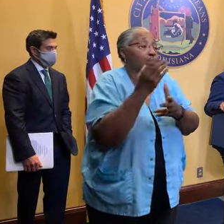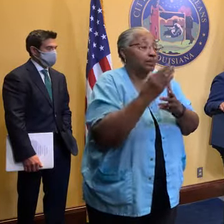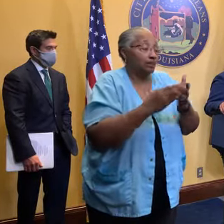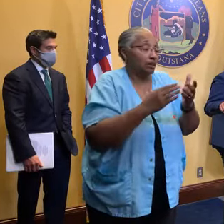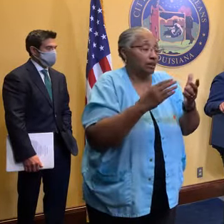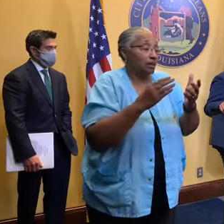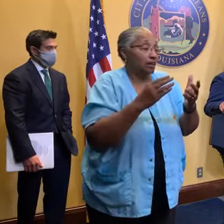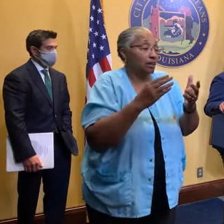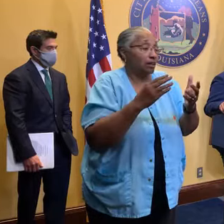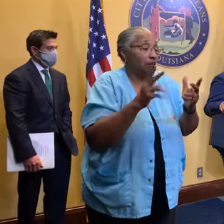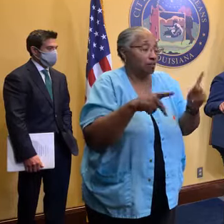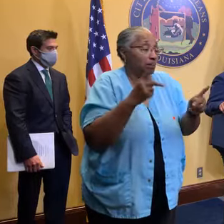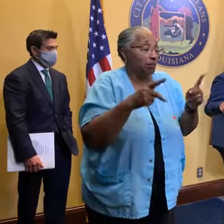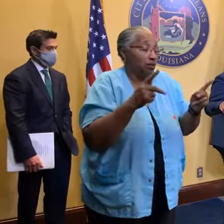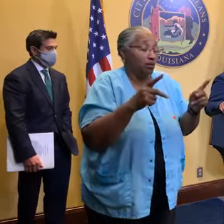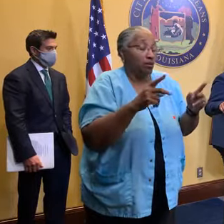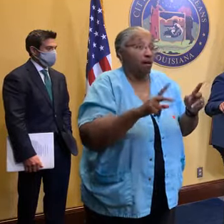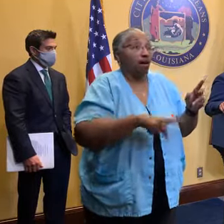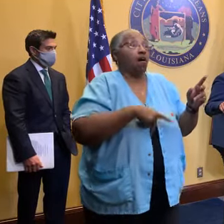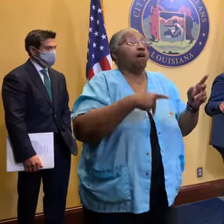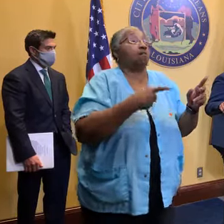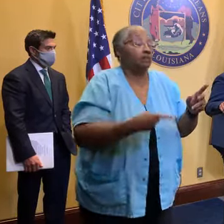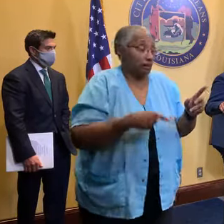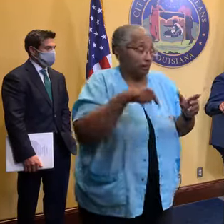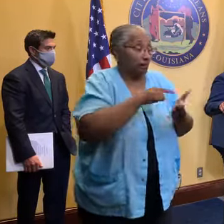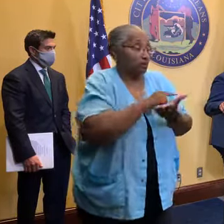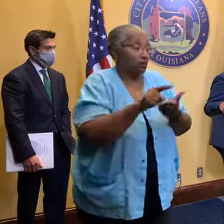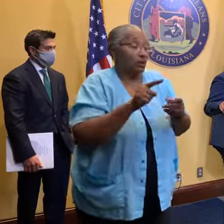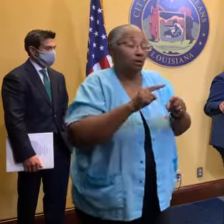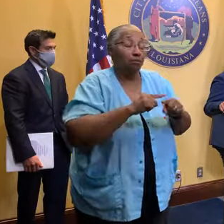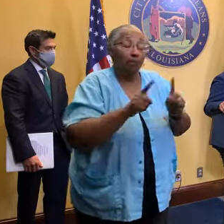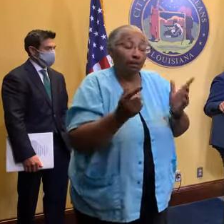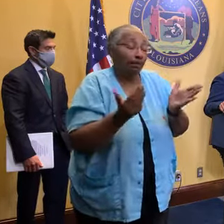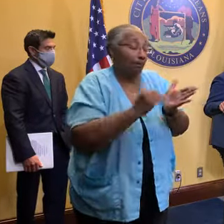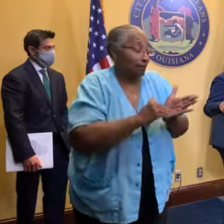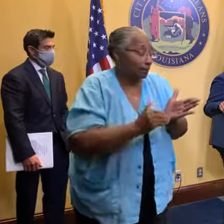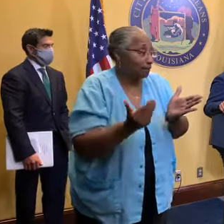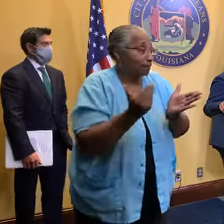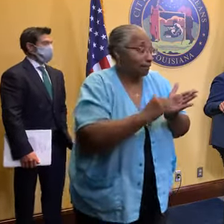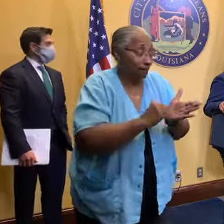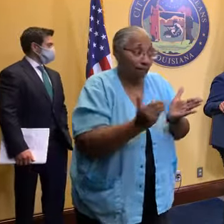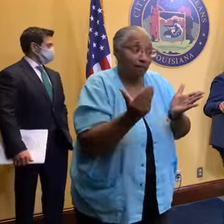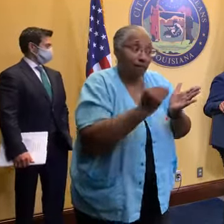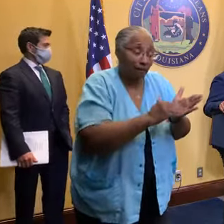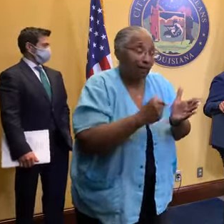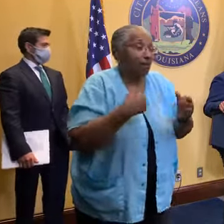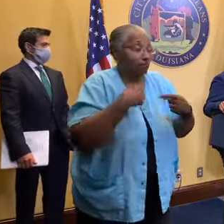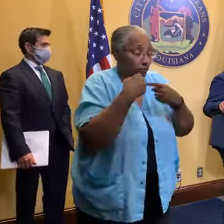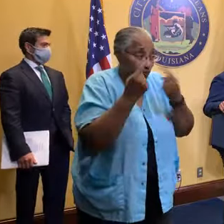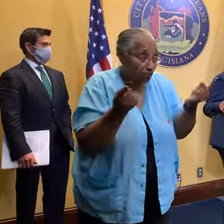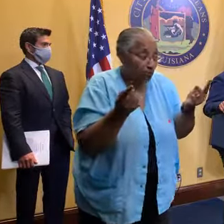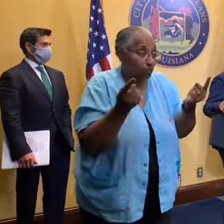this week, but I've said the same thing over and over and over again.